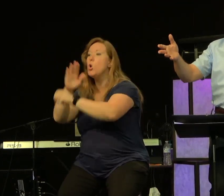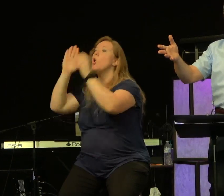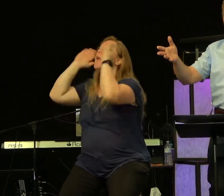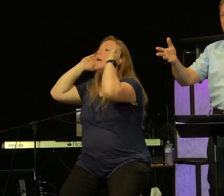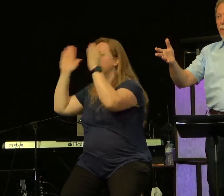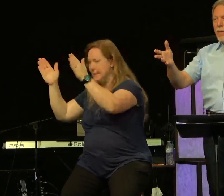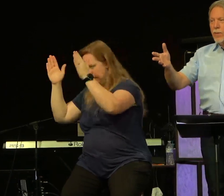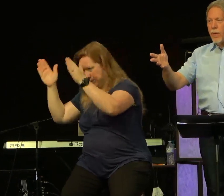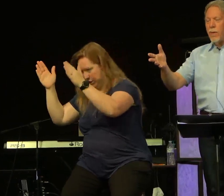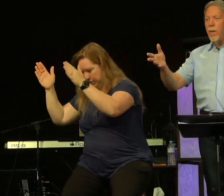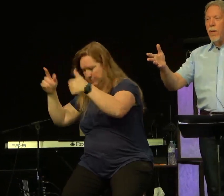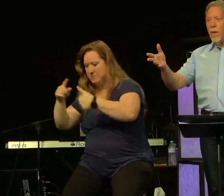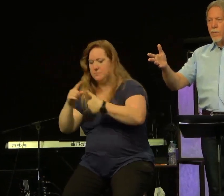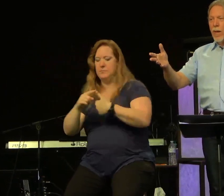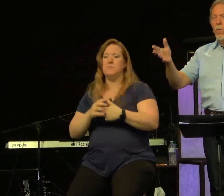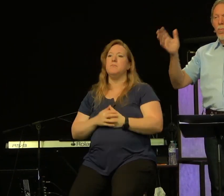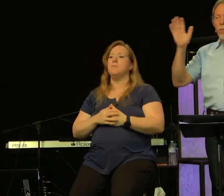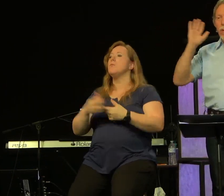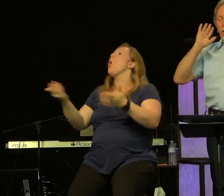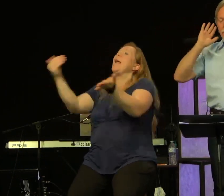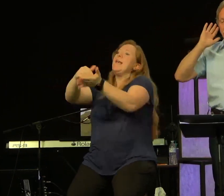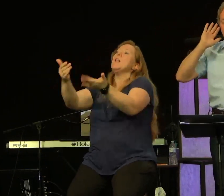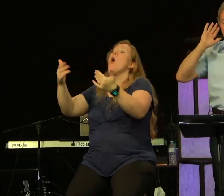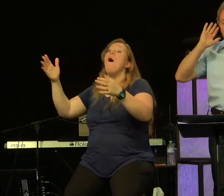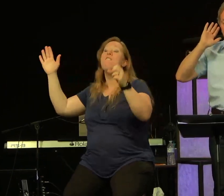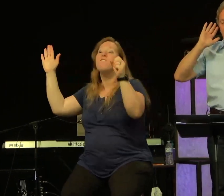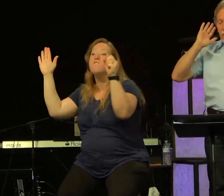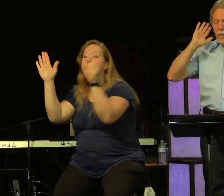Undivided attention. Undivided attention. Say it one more time.